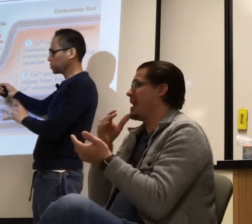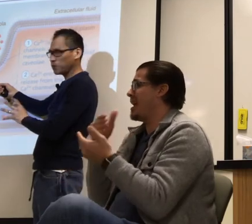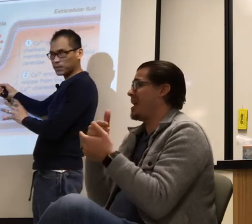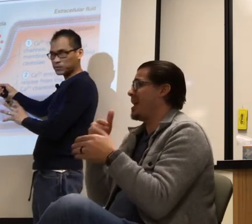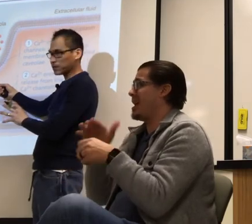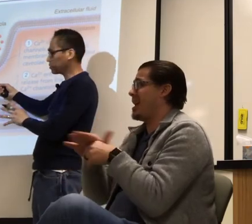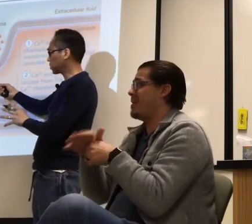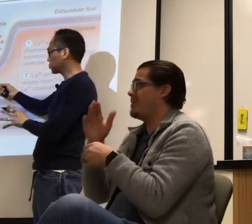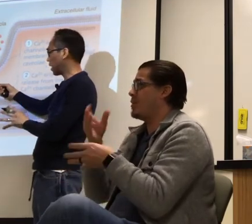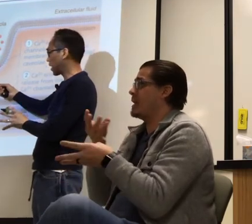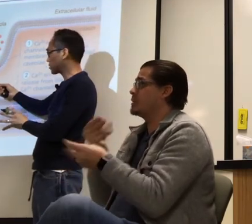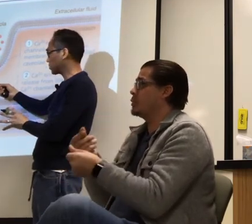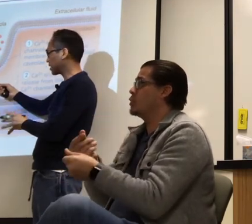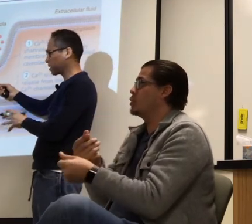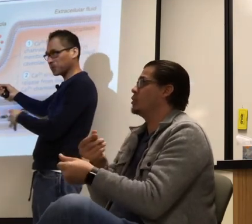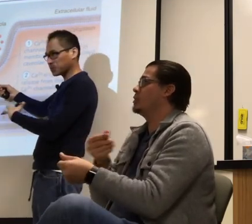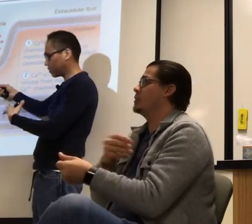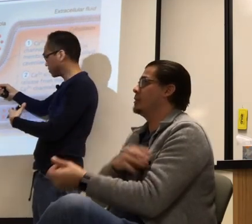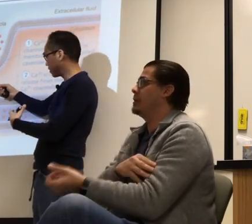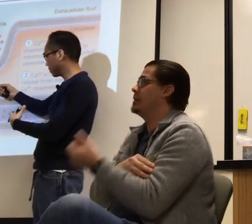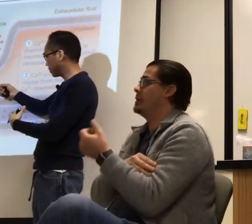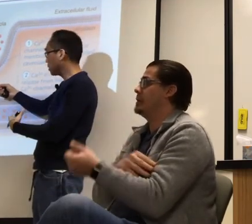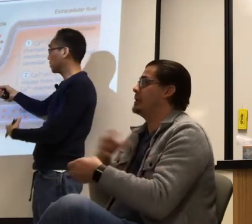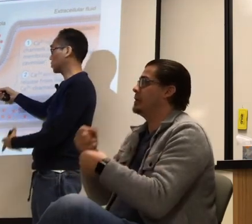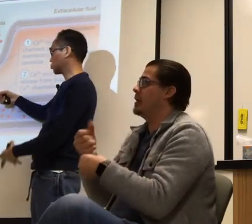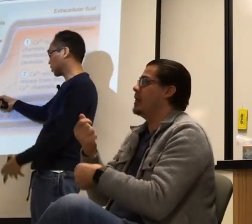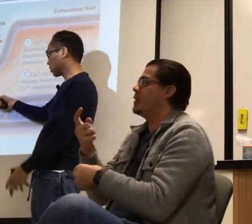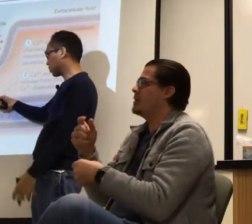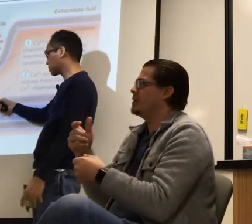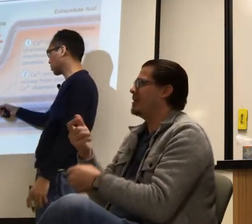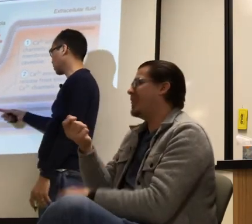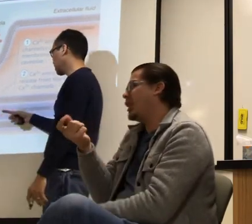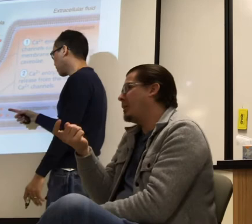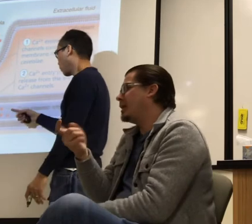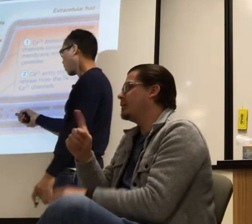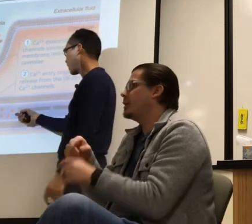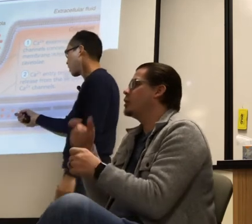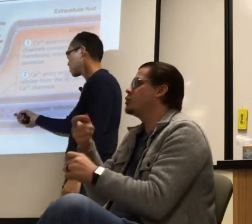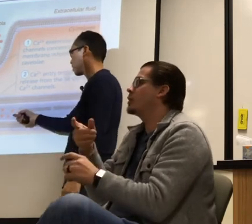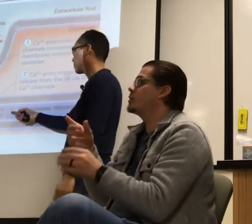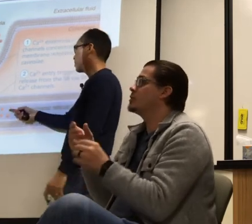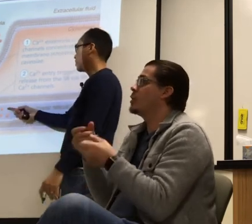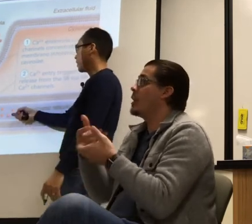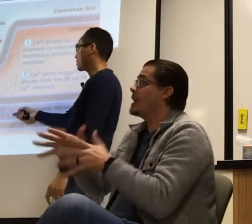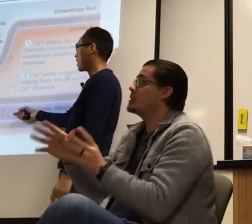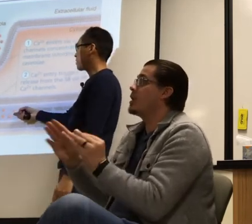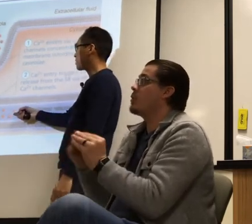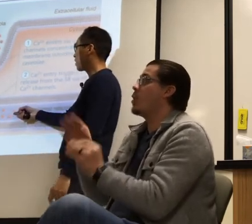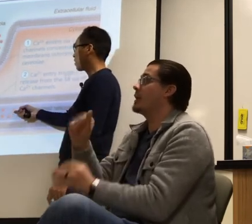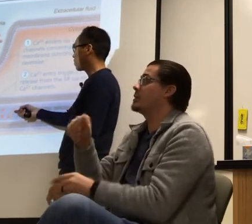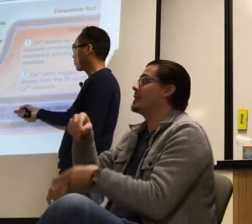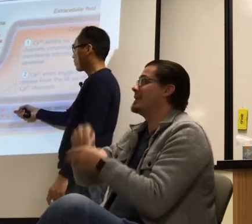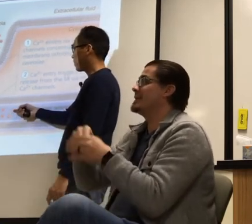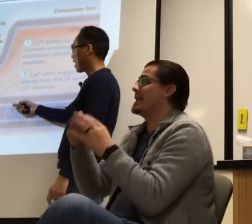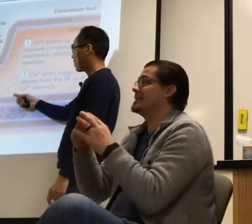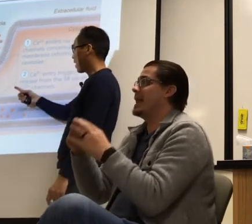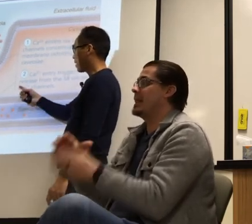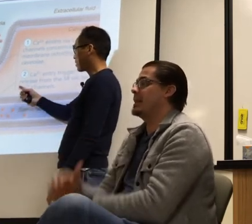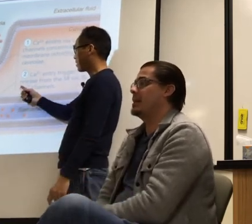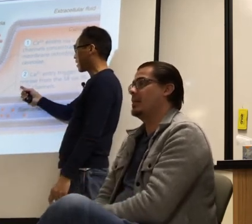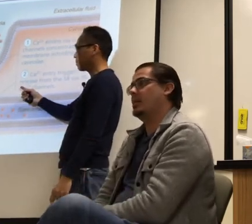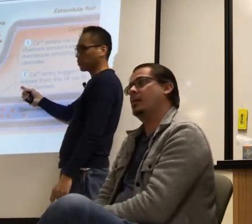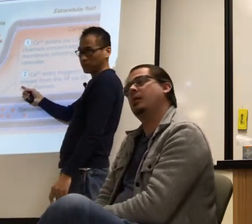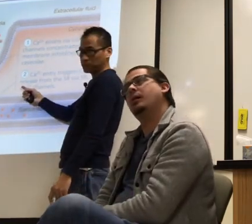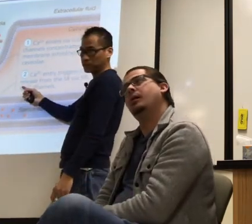the smooth muscle cell to contract. So it's like a little sum-sum, but it triggers the release of more calcium inside the cell.